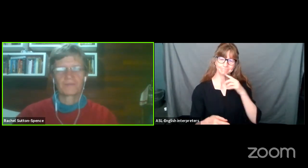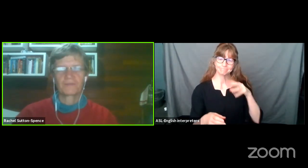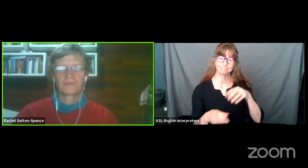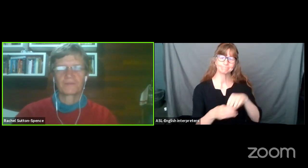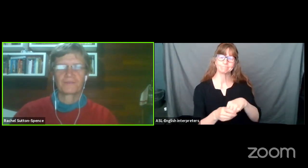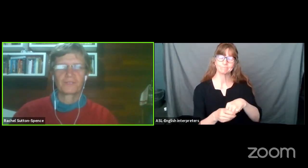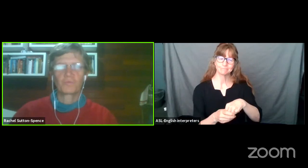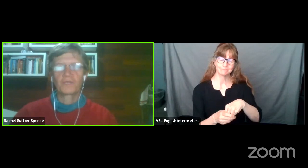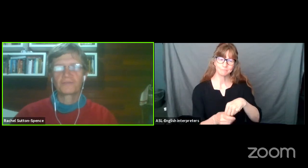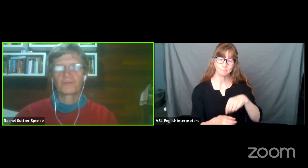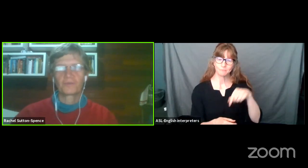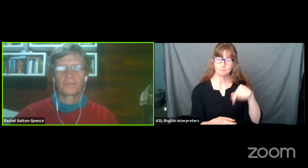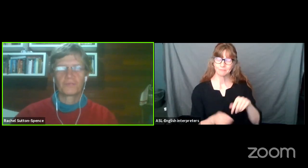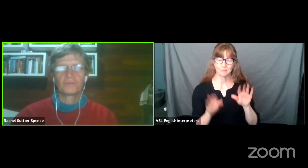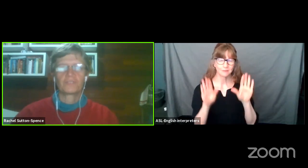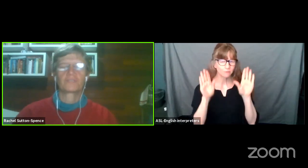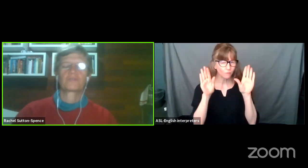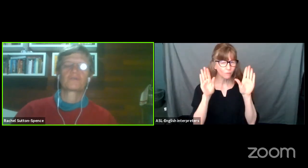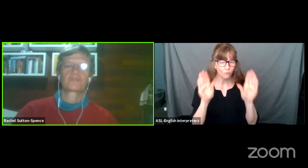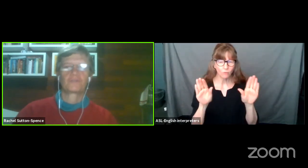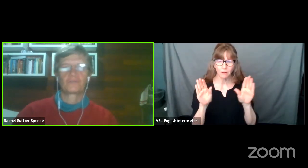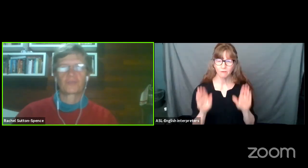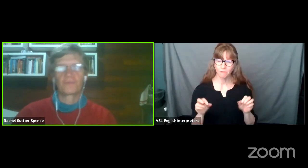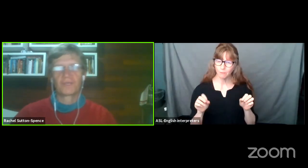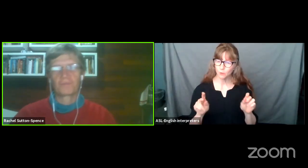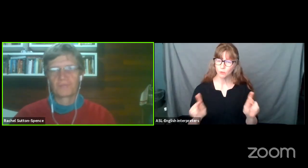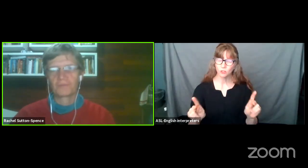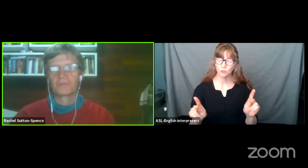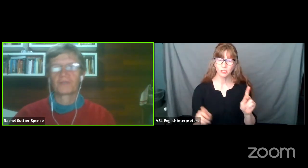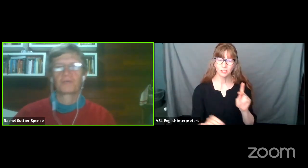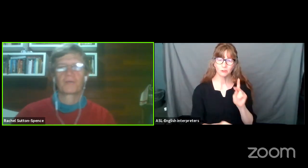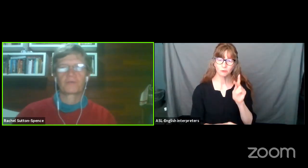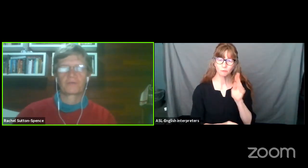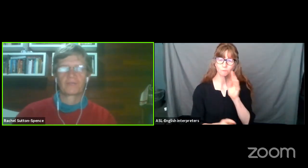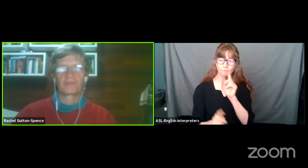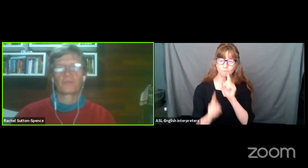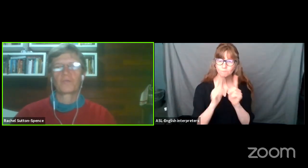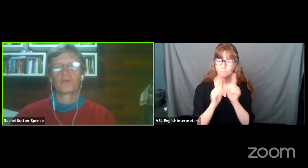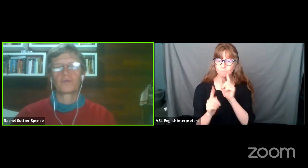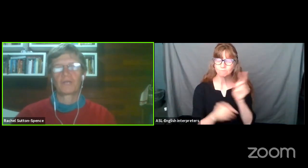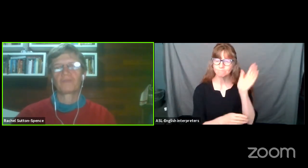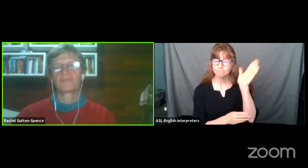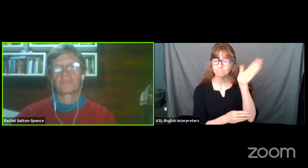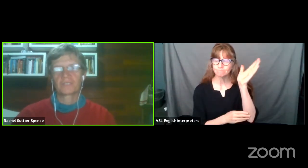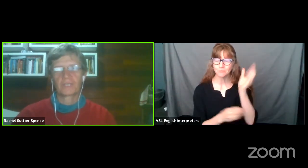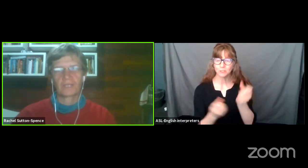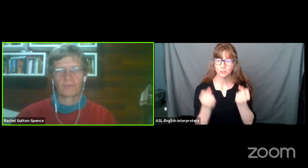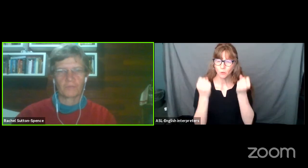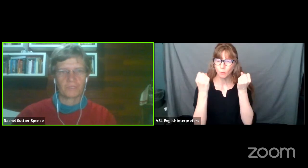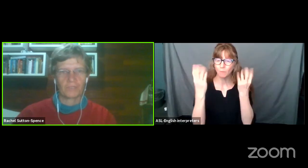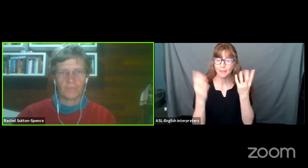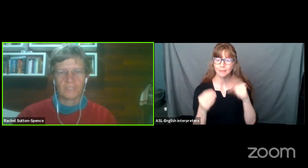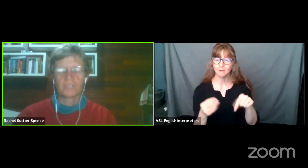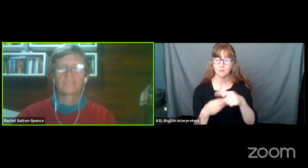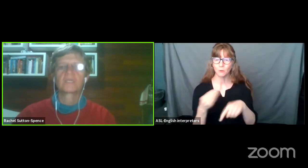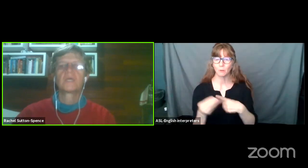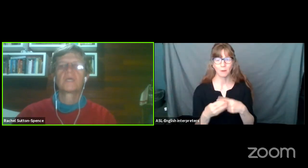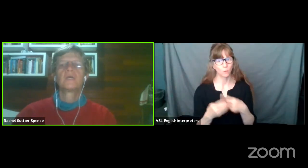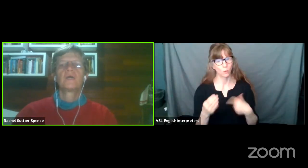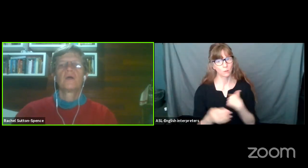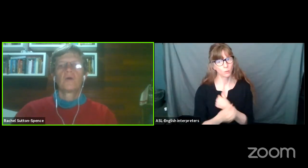this wonderful opportunity to talk to so many people about the thing that we all love, the sign language